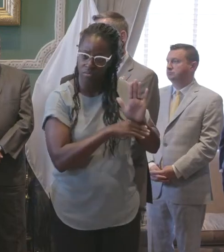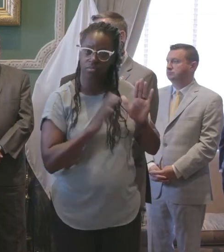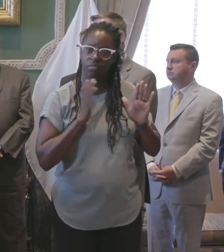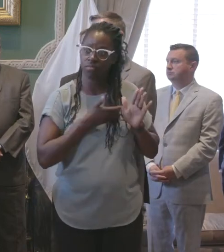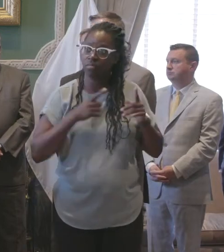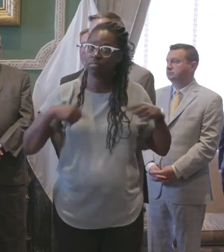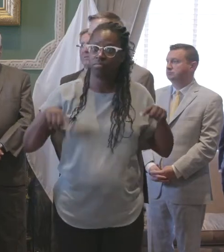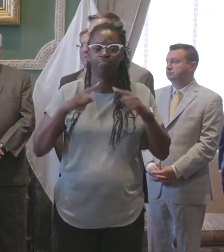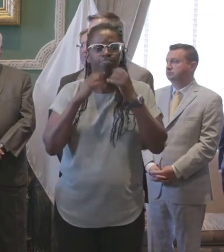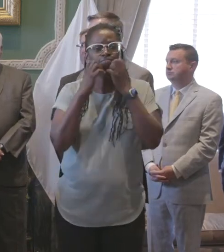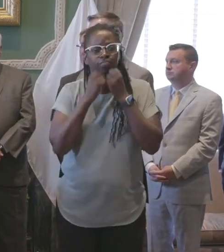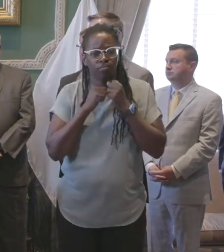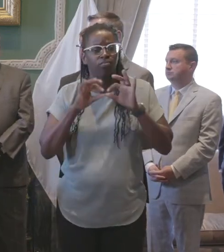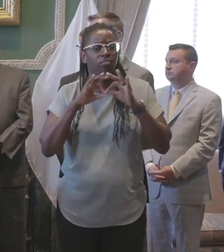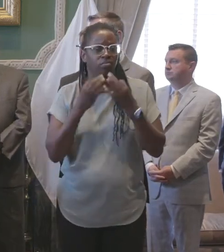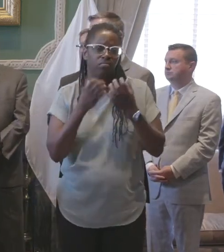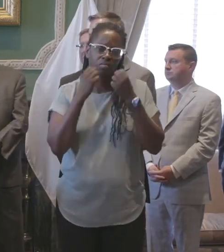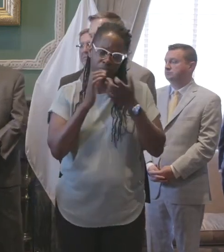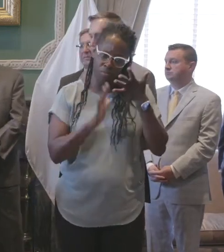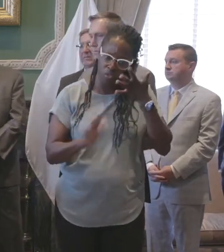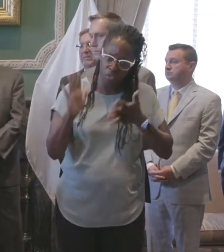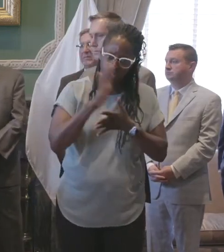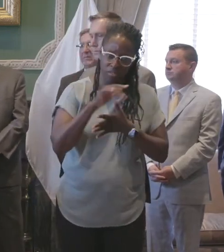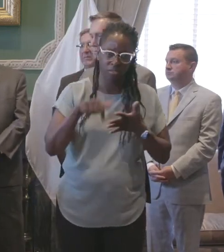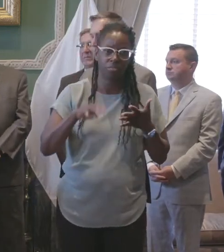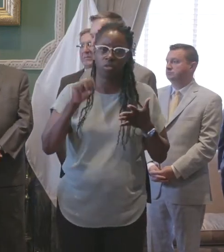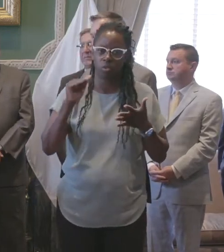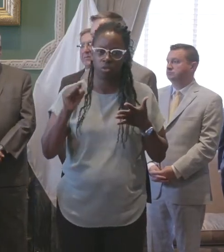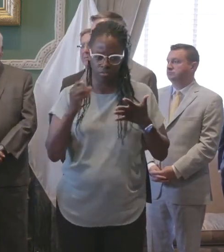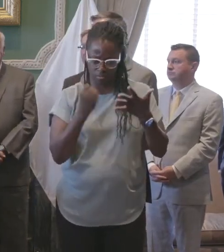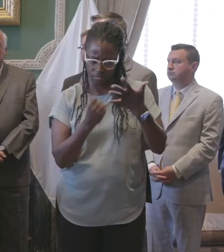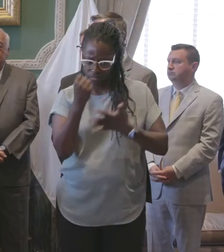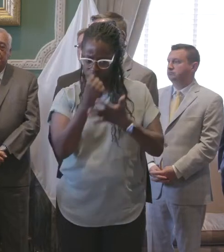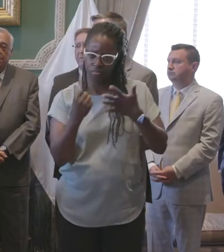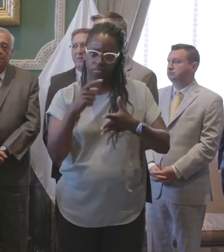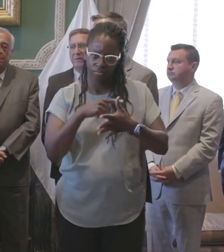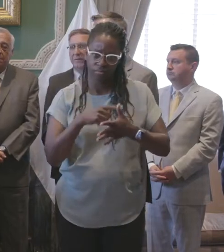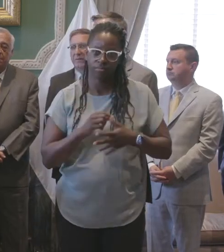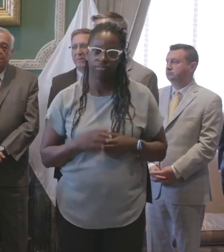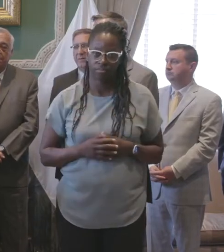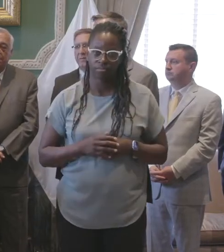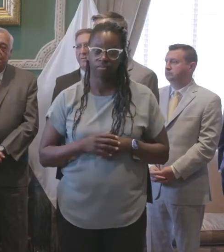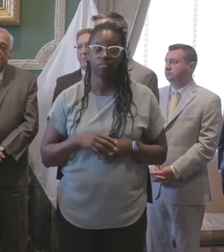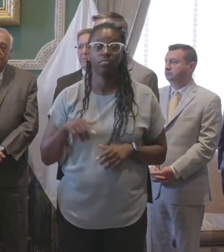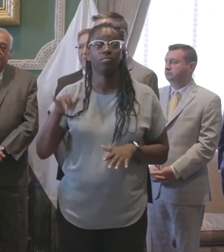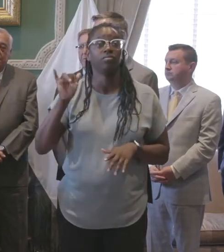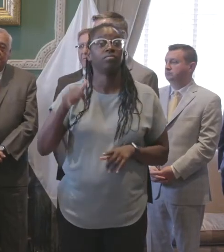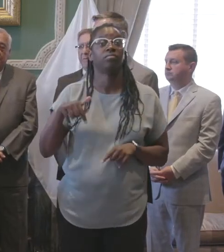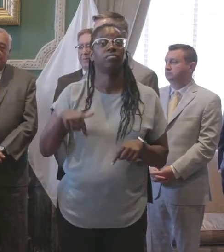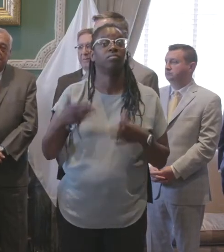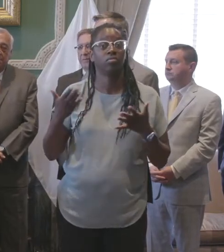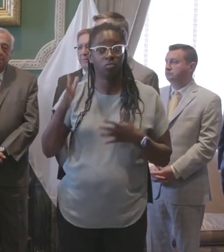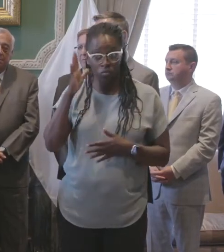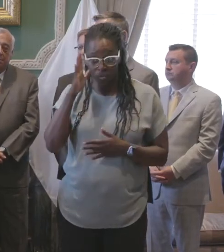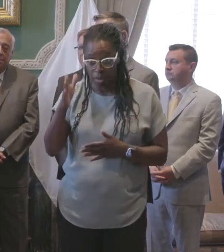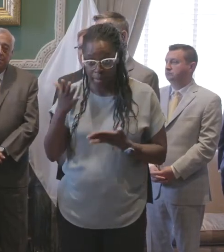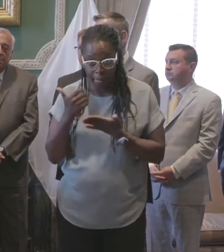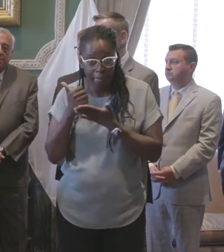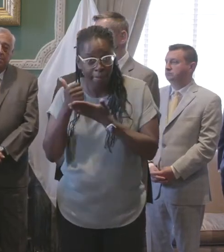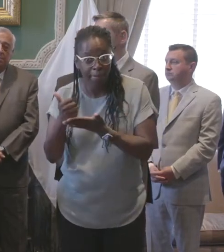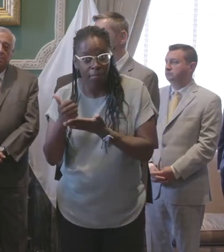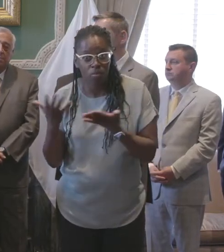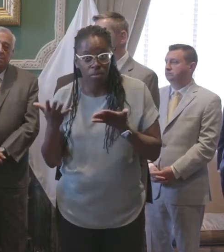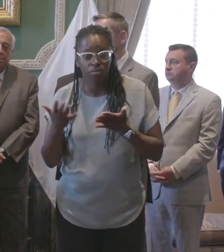priorities right here in Massachusetts. It will truly position our Commonwealth to be